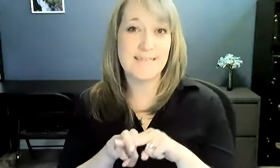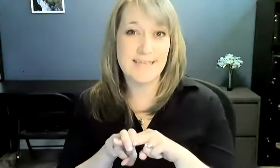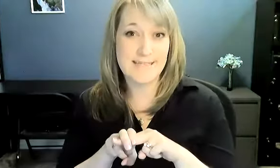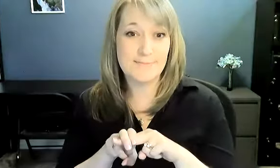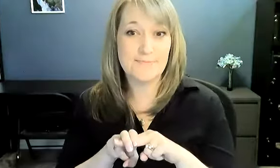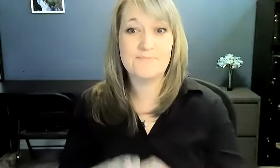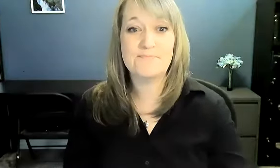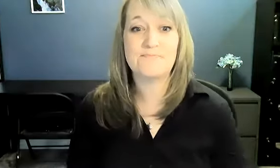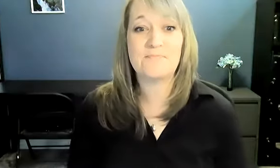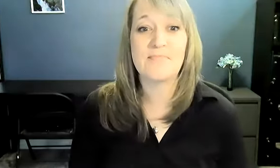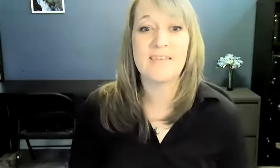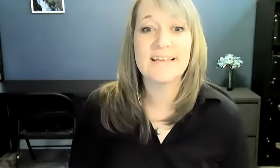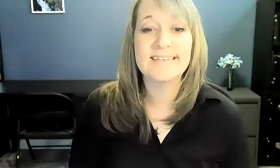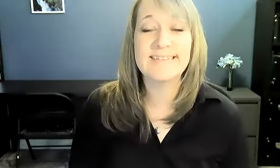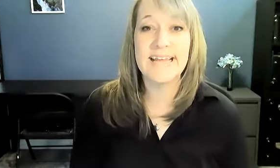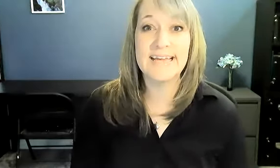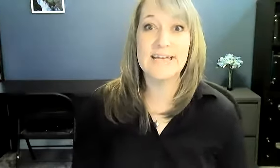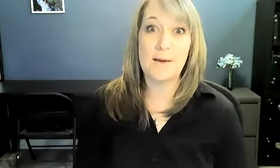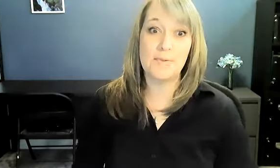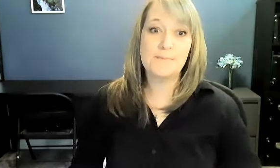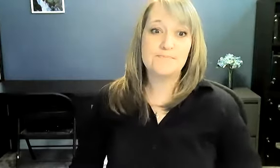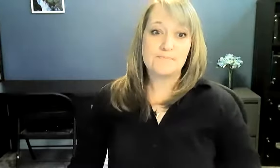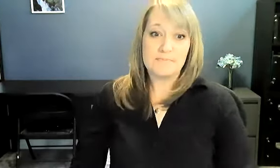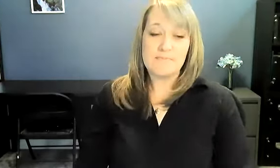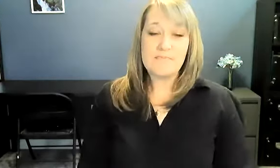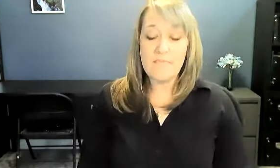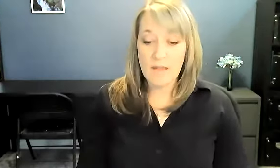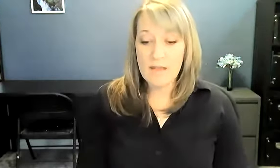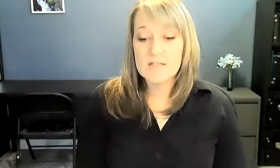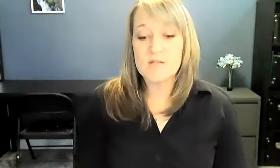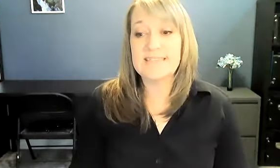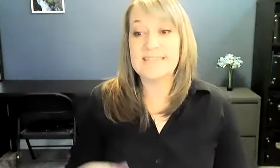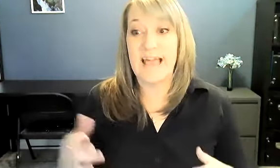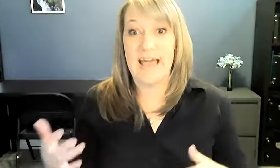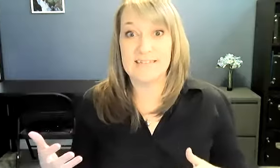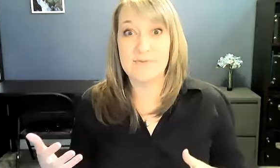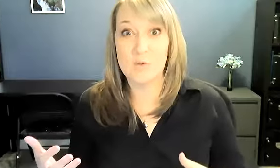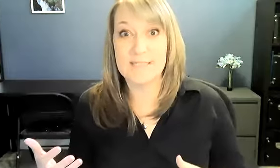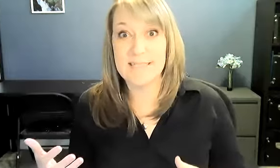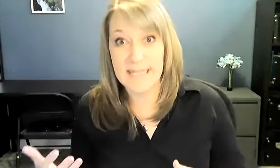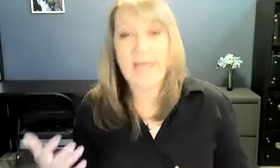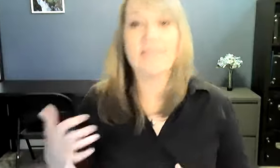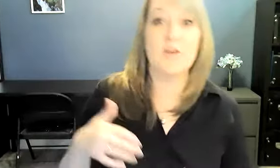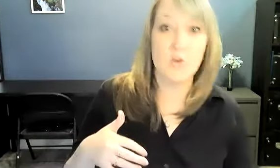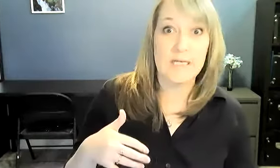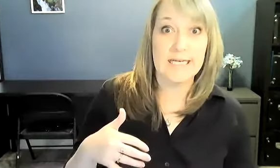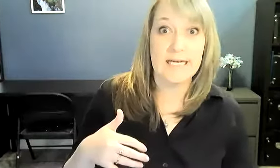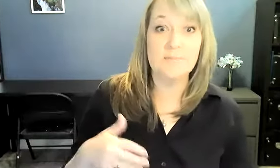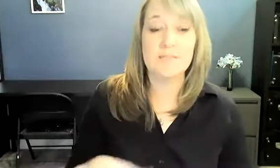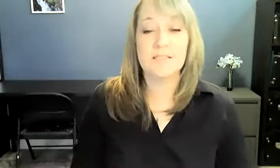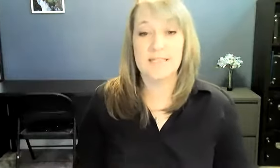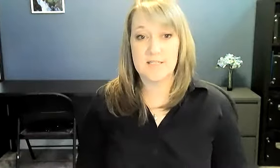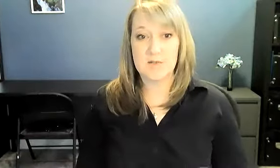Sit. Stand up. So this is as if you were sitting and then you get up, like to stand